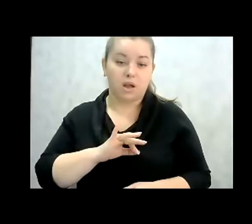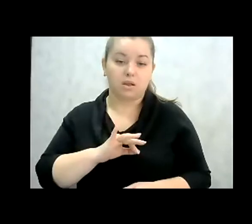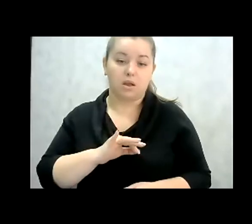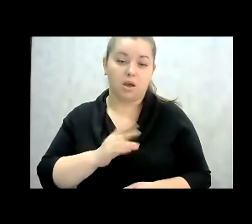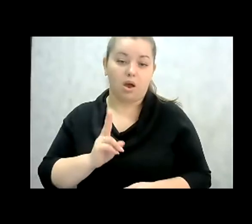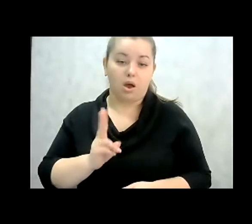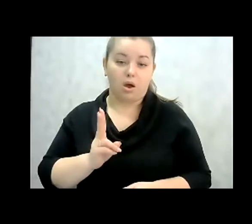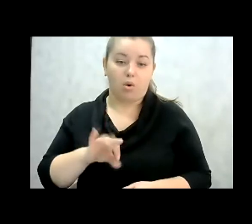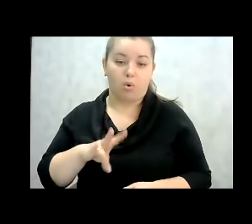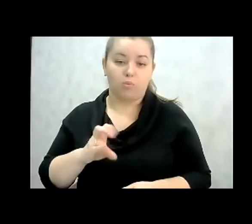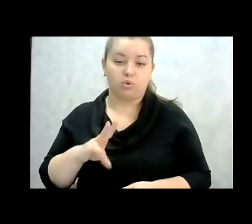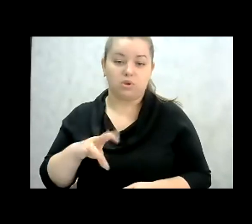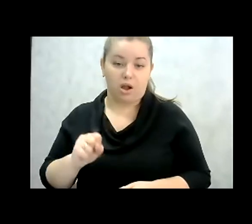our